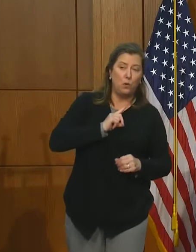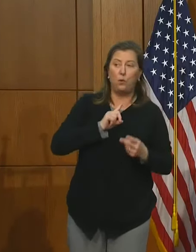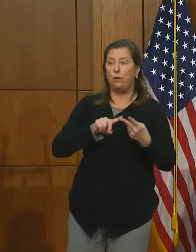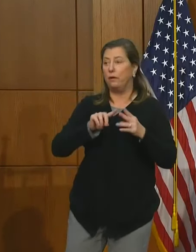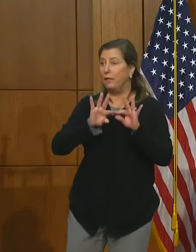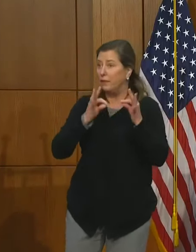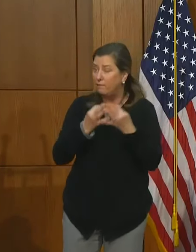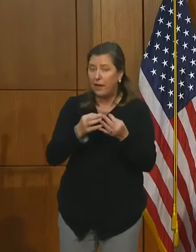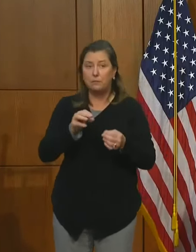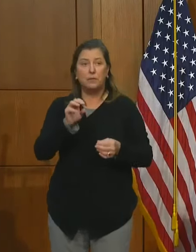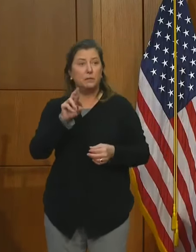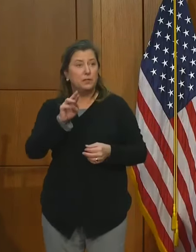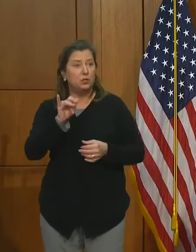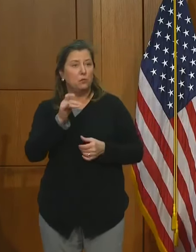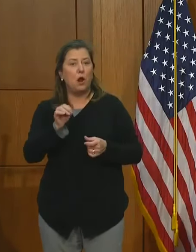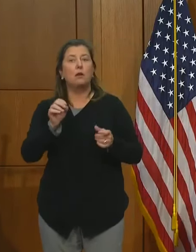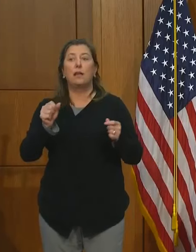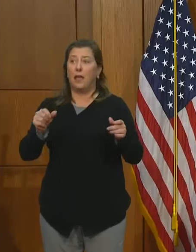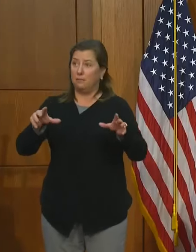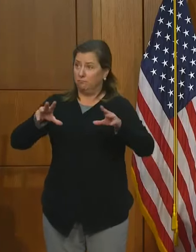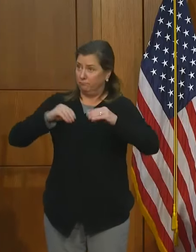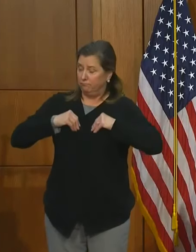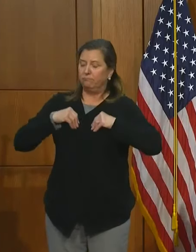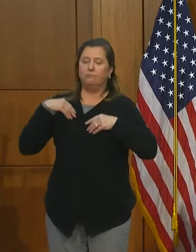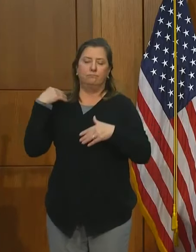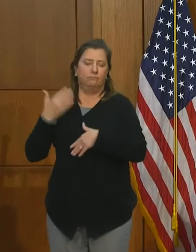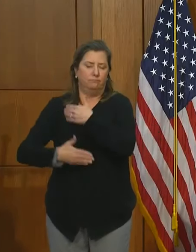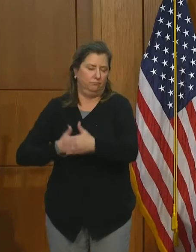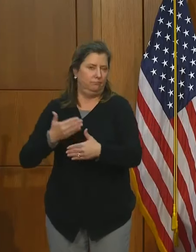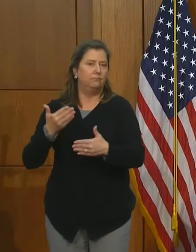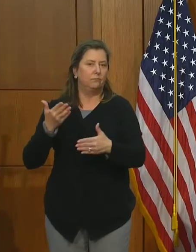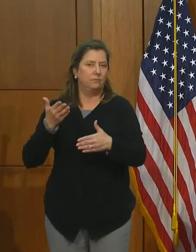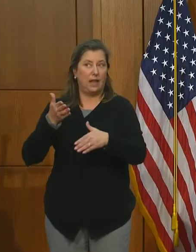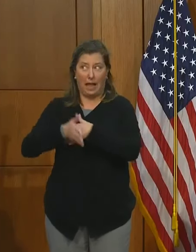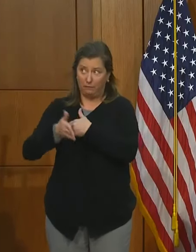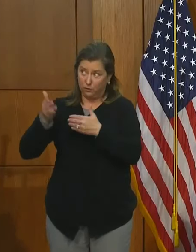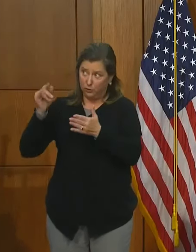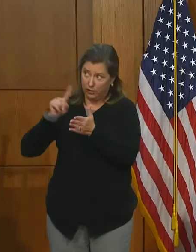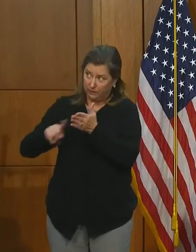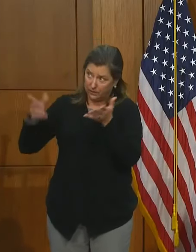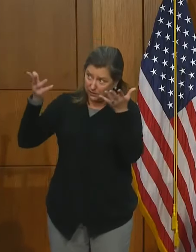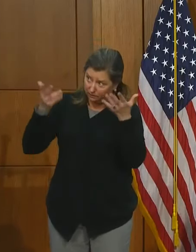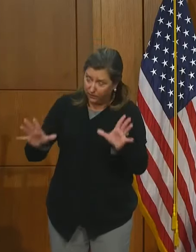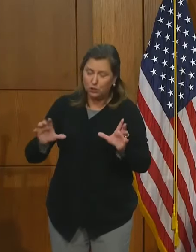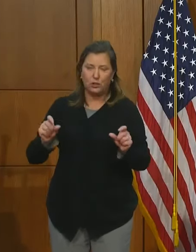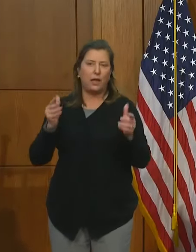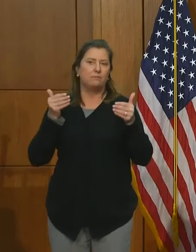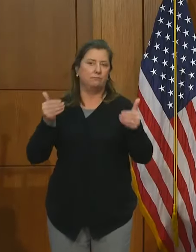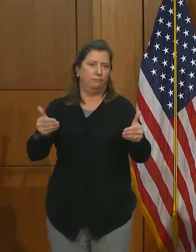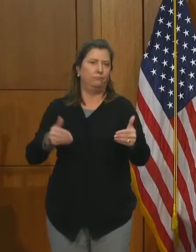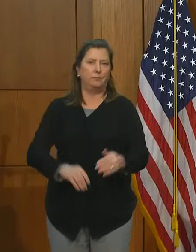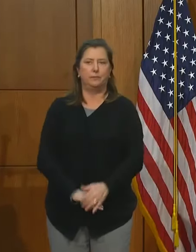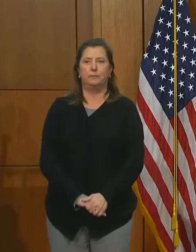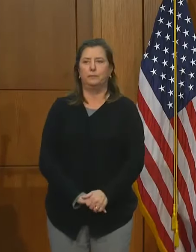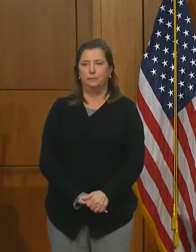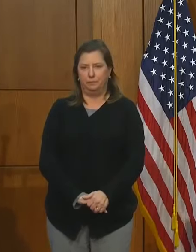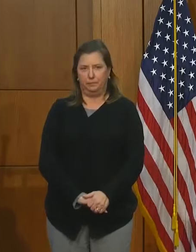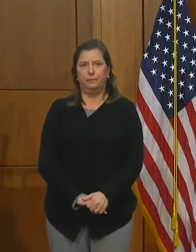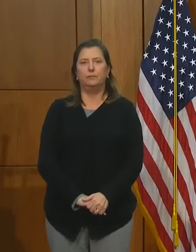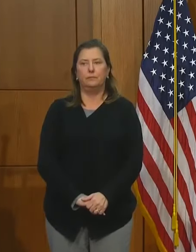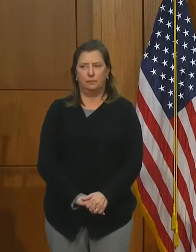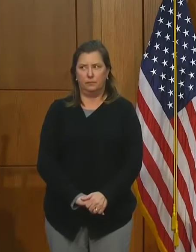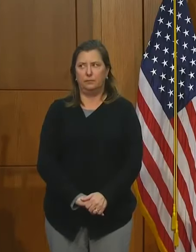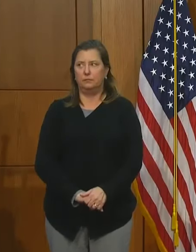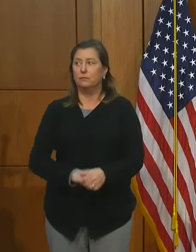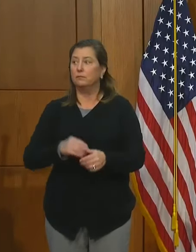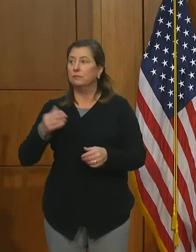to move on after that independent investigation is concluded. Are